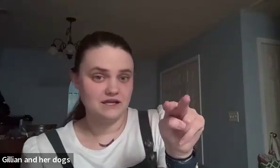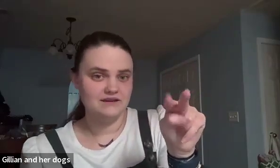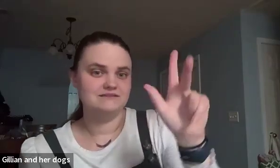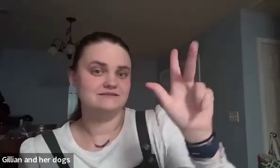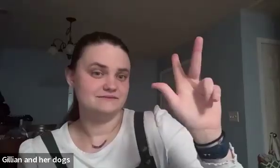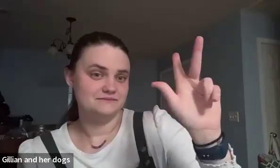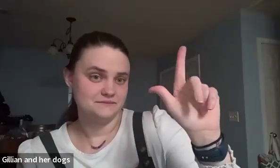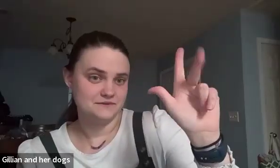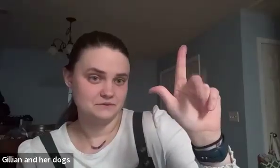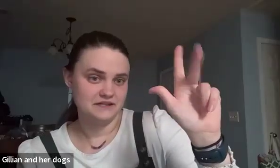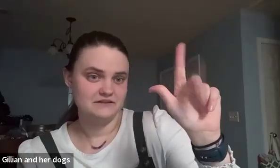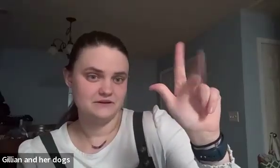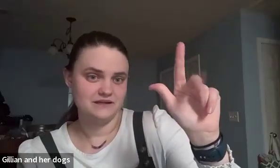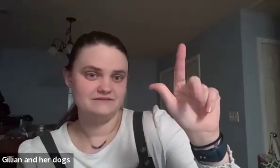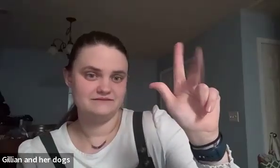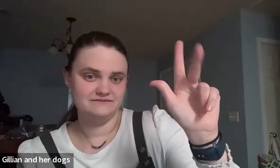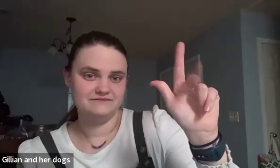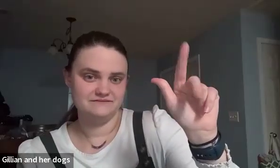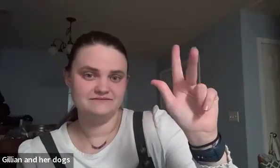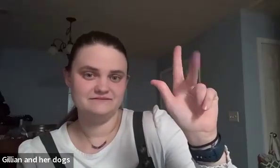23, 23.